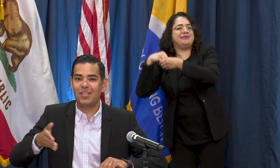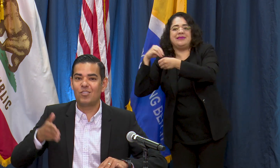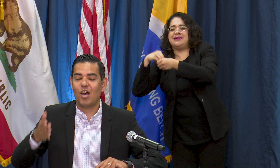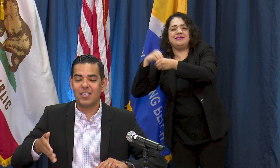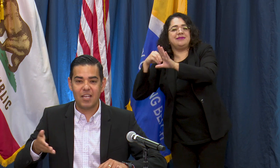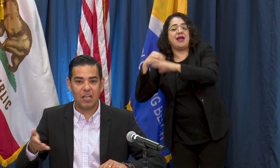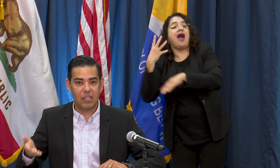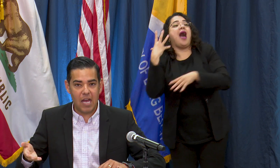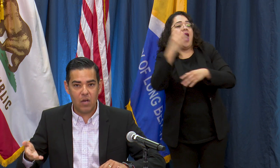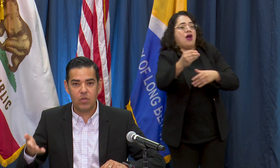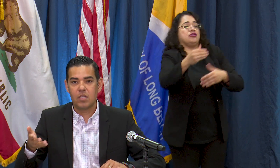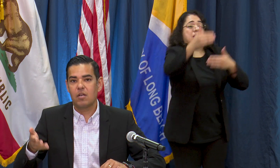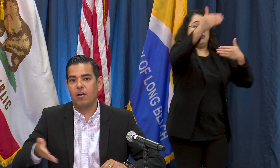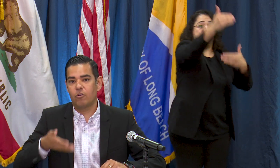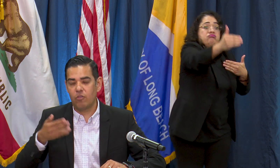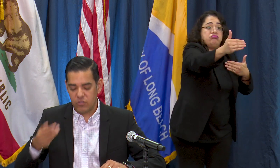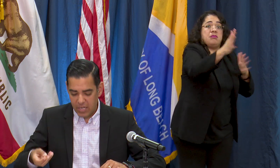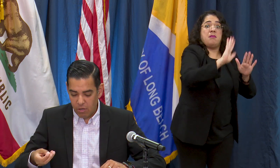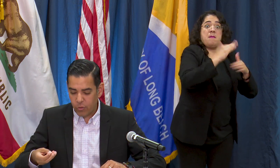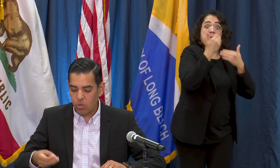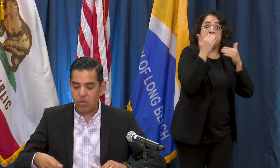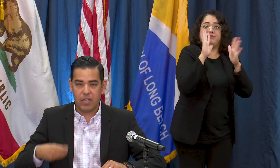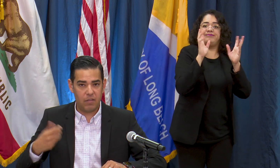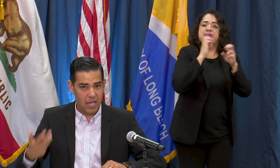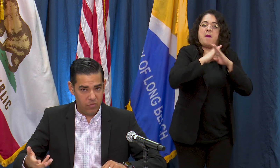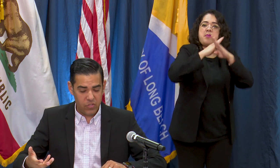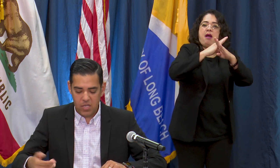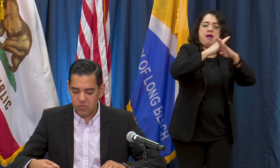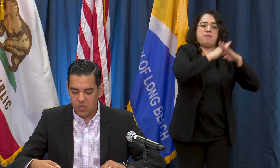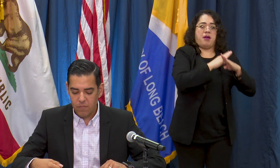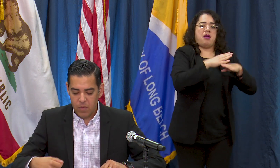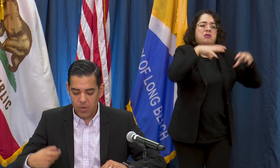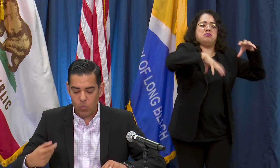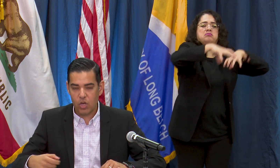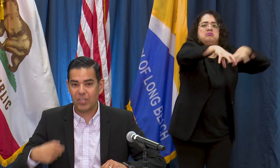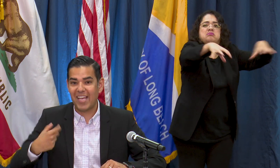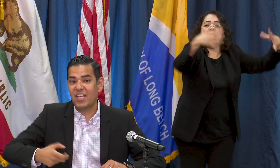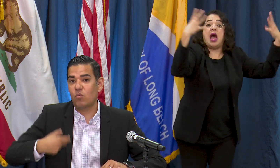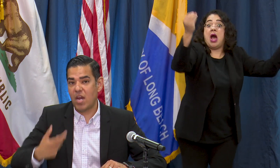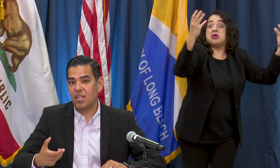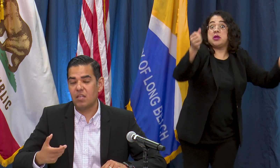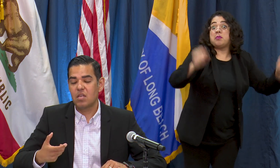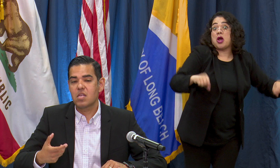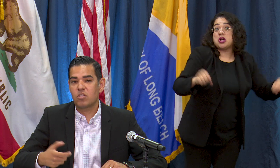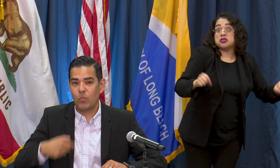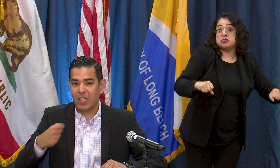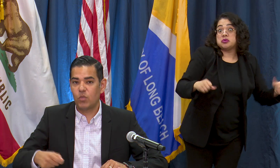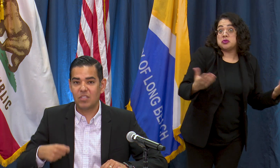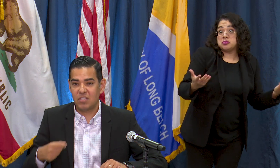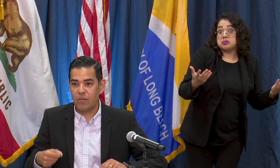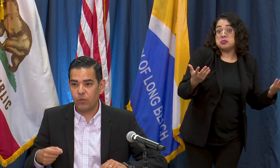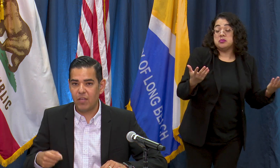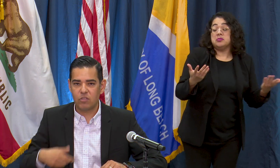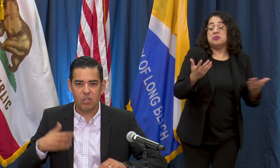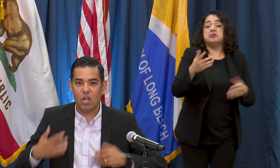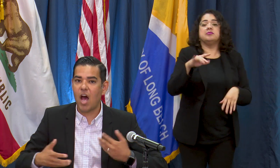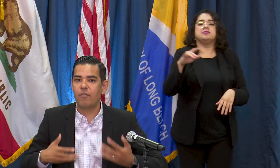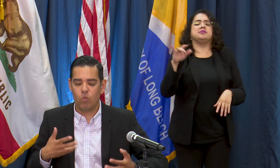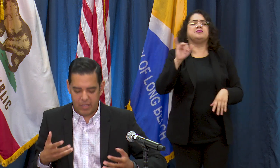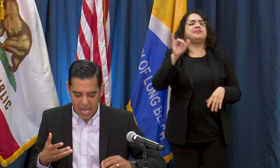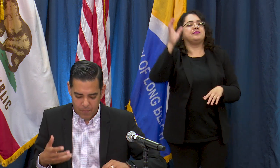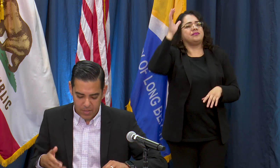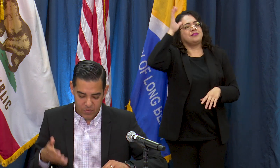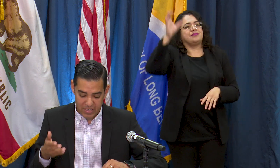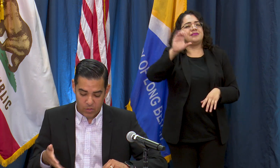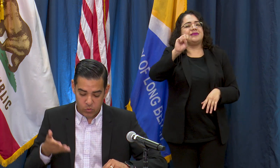this activity is not yet allowed under the state health order and the cities, but we are getting ready so that we can do it safely. And there's a lot